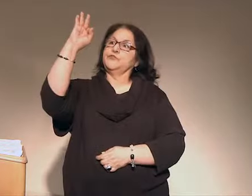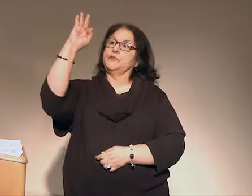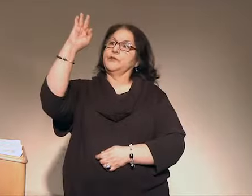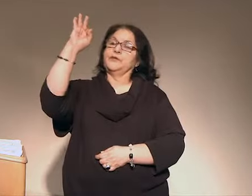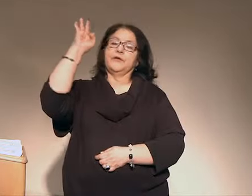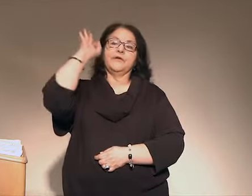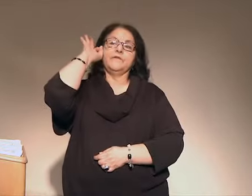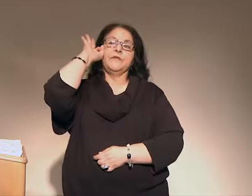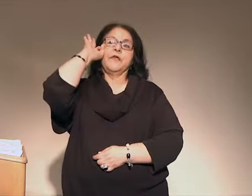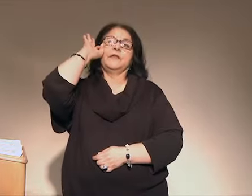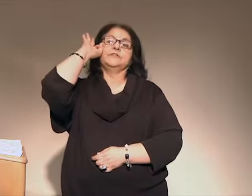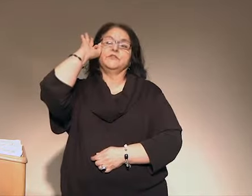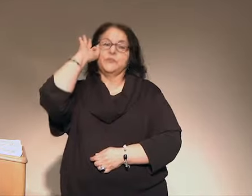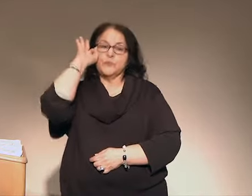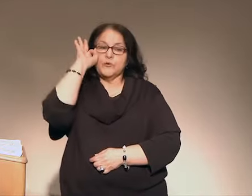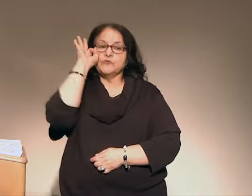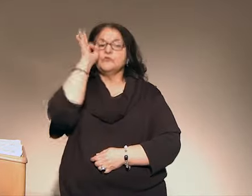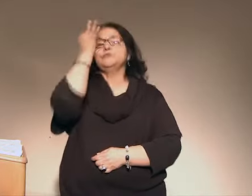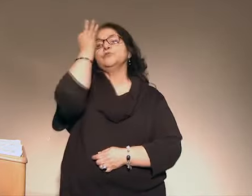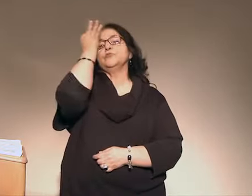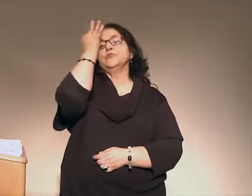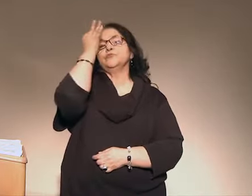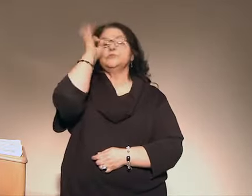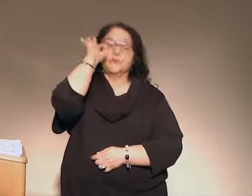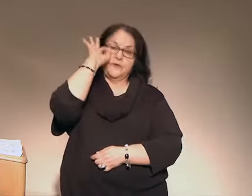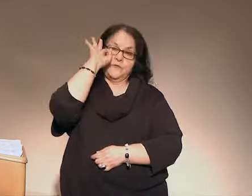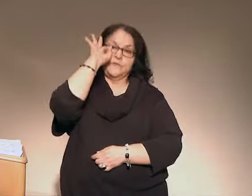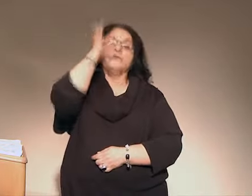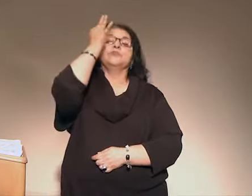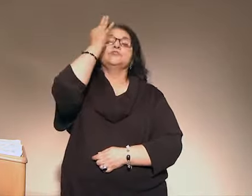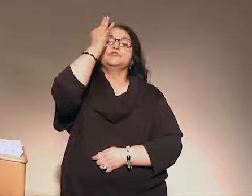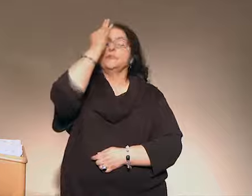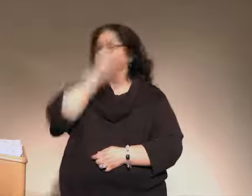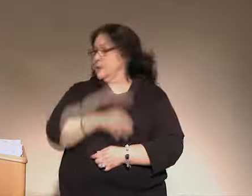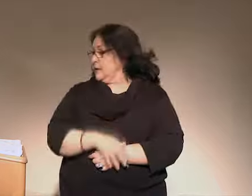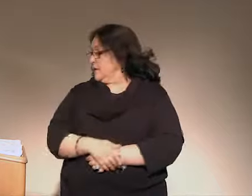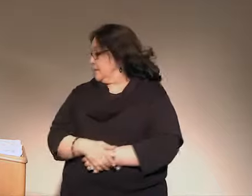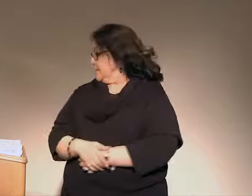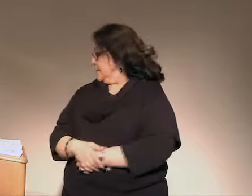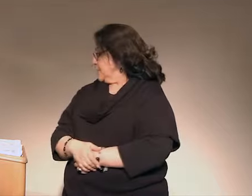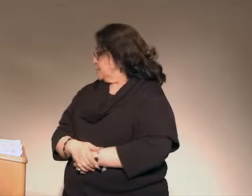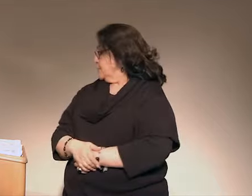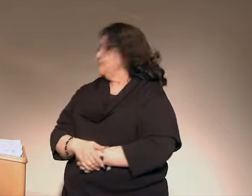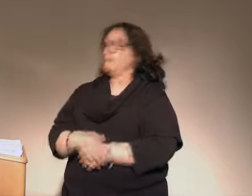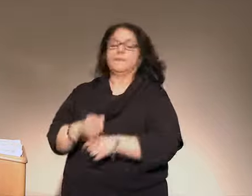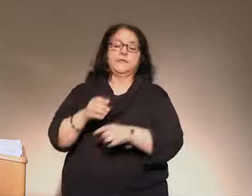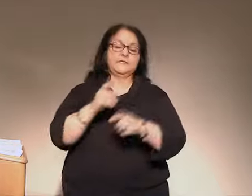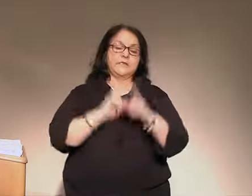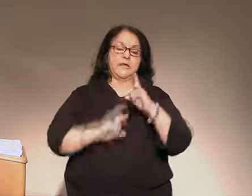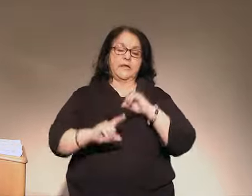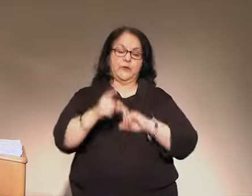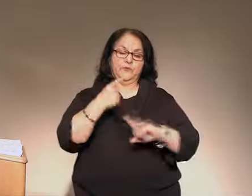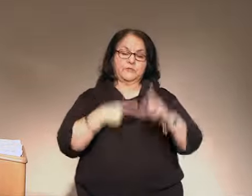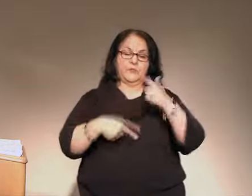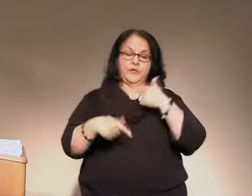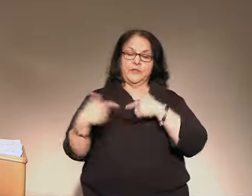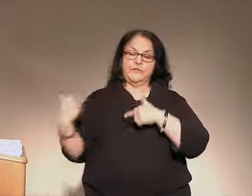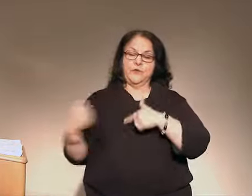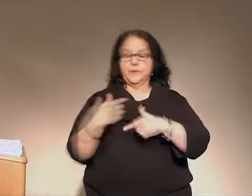form the letter F, and it's an inward motion toward the nose, French. The next one is sign language. The way they form it in